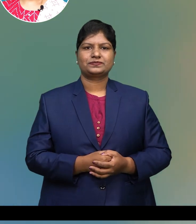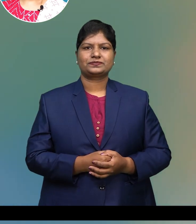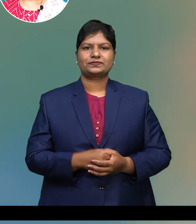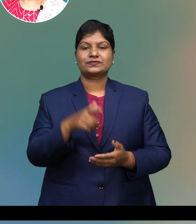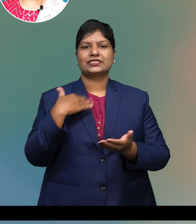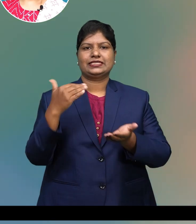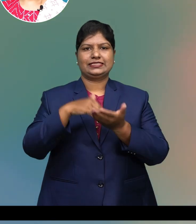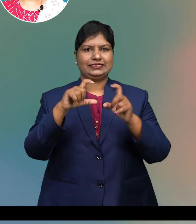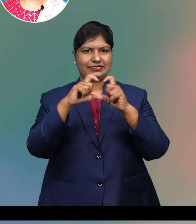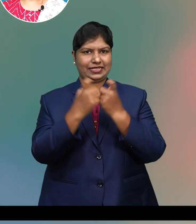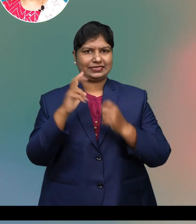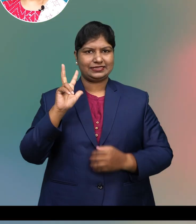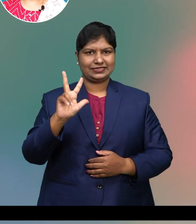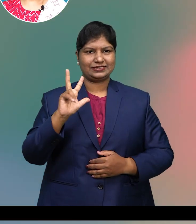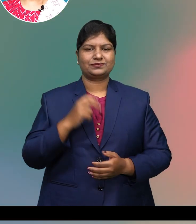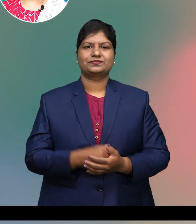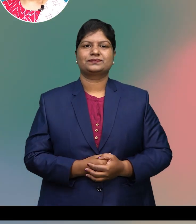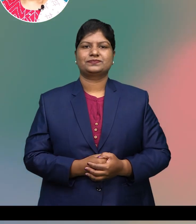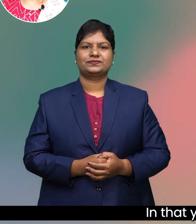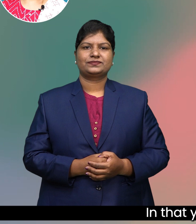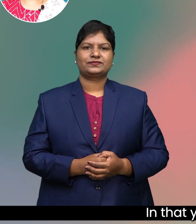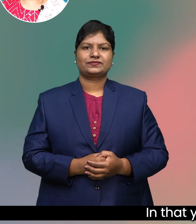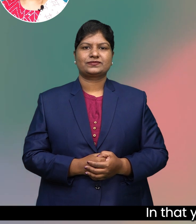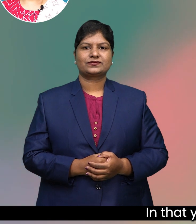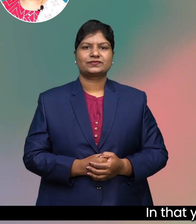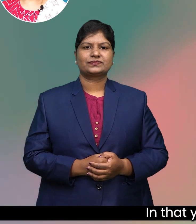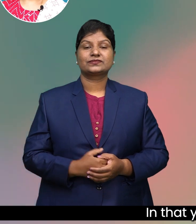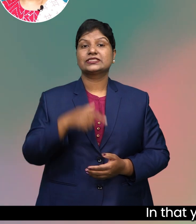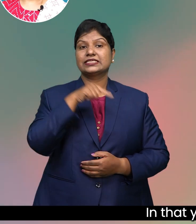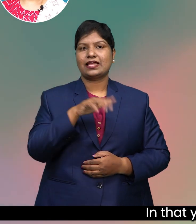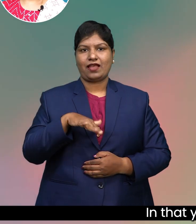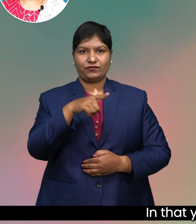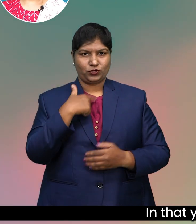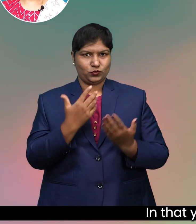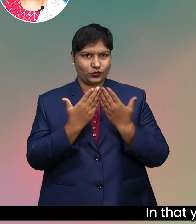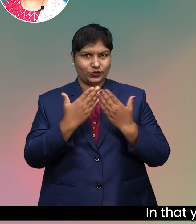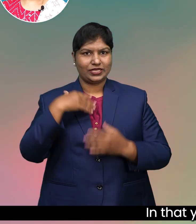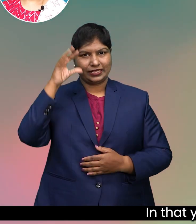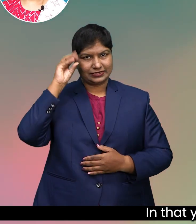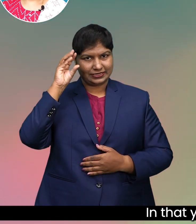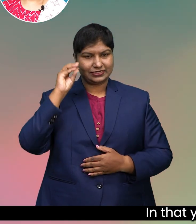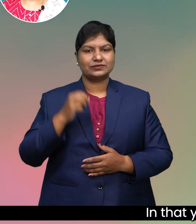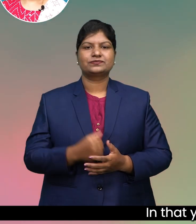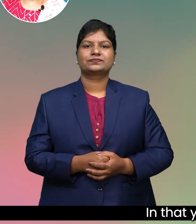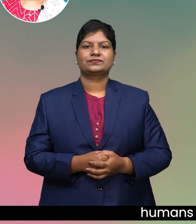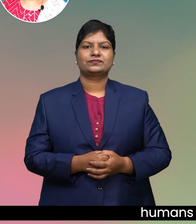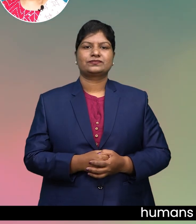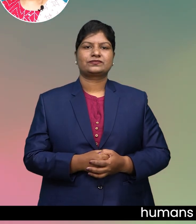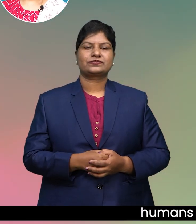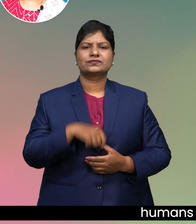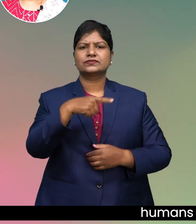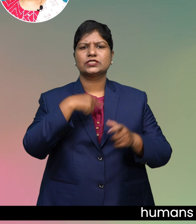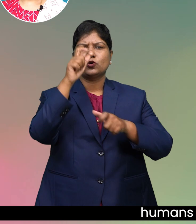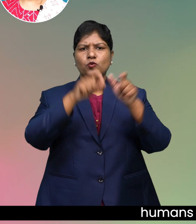from class 8. In that you have learned that